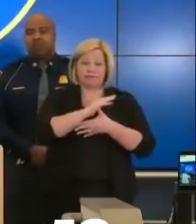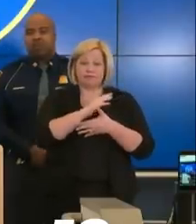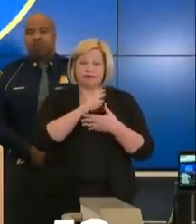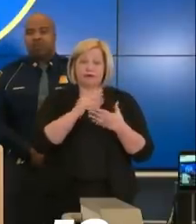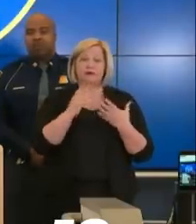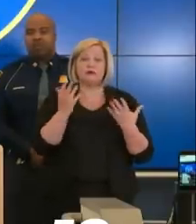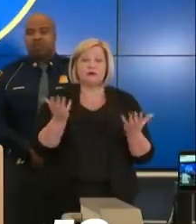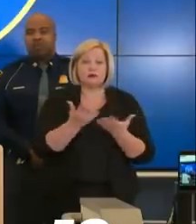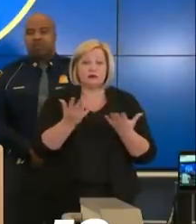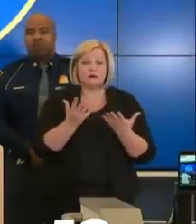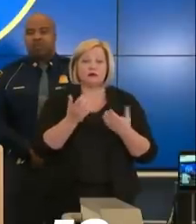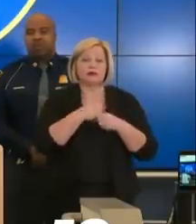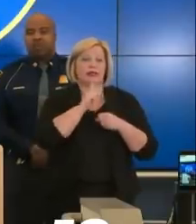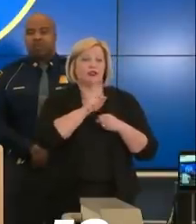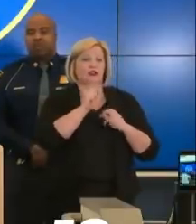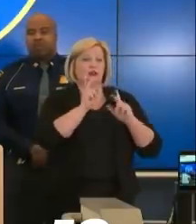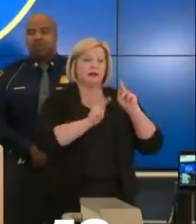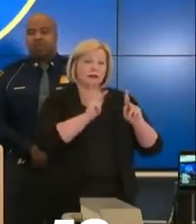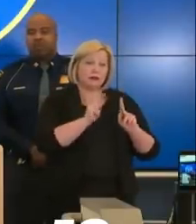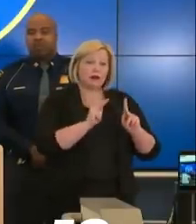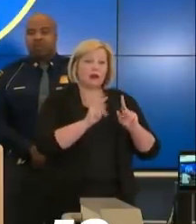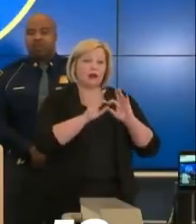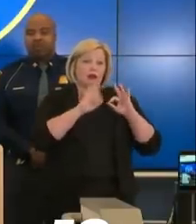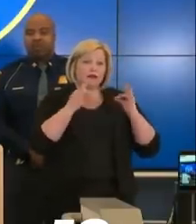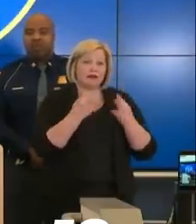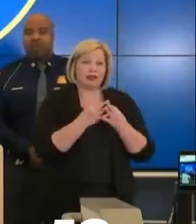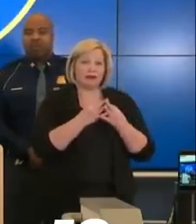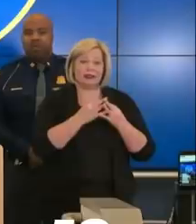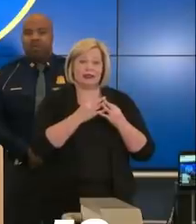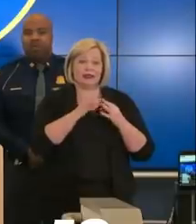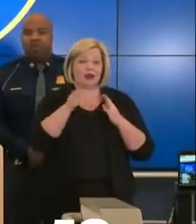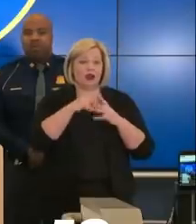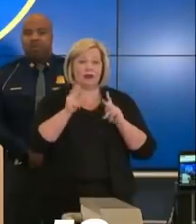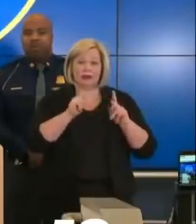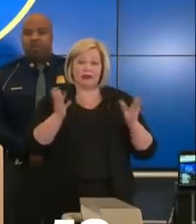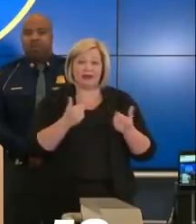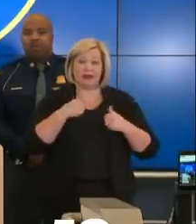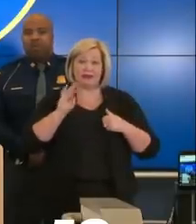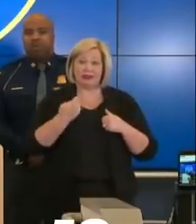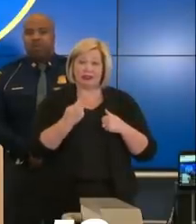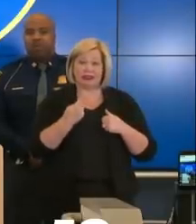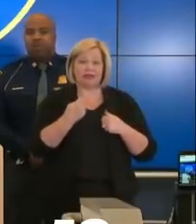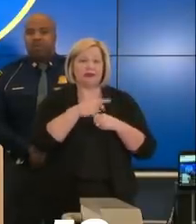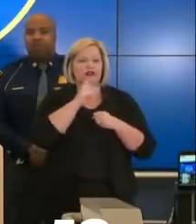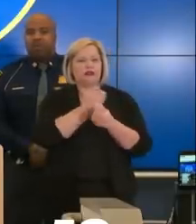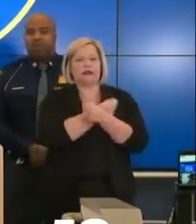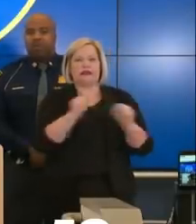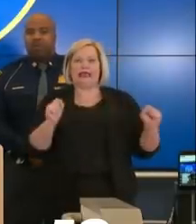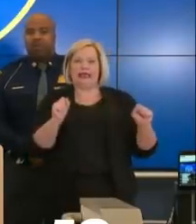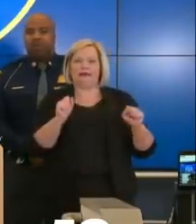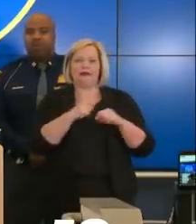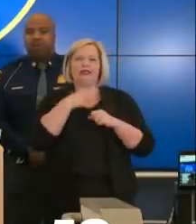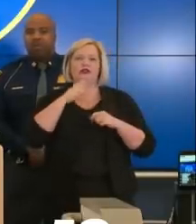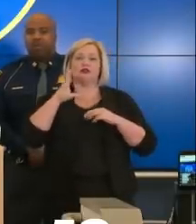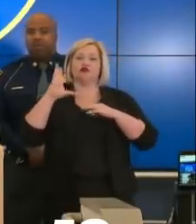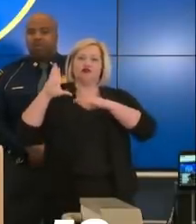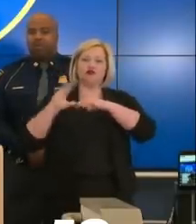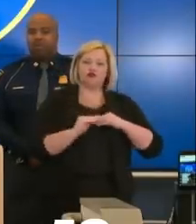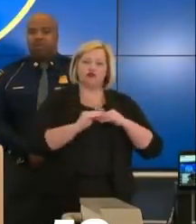our families and citizens safe and healthy and mitigating the spread of this virus.